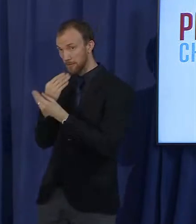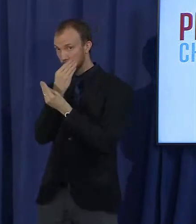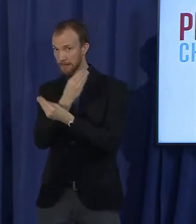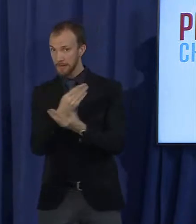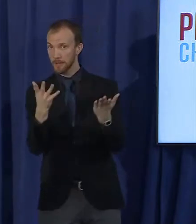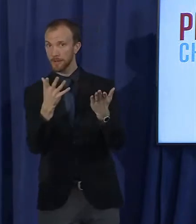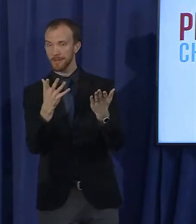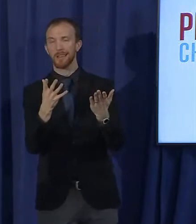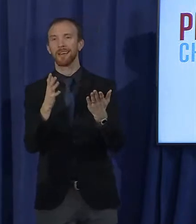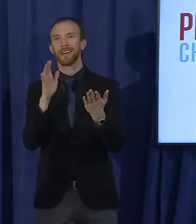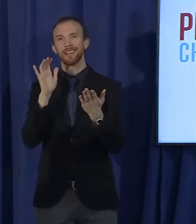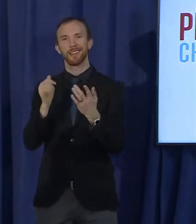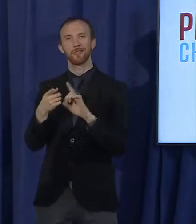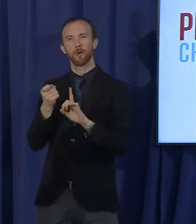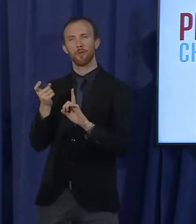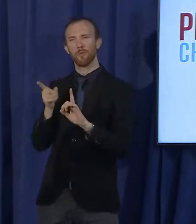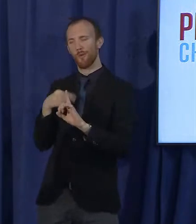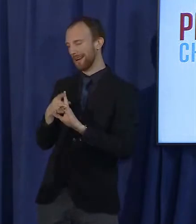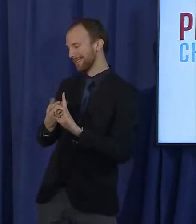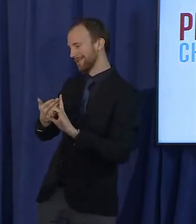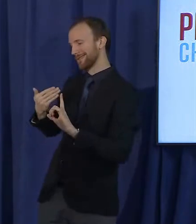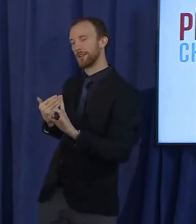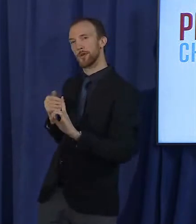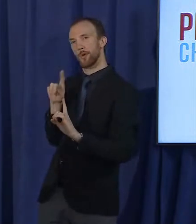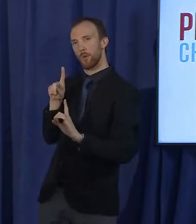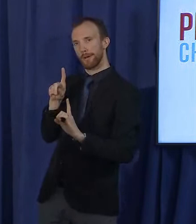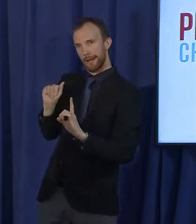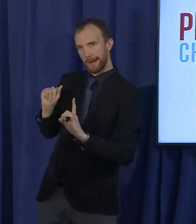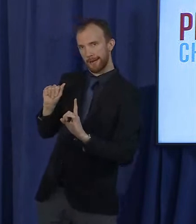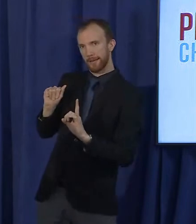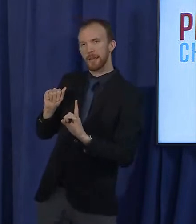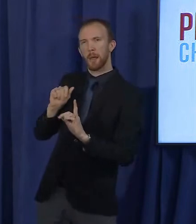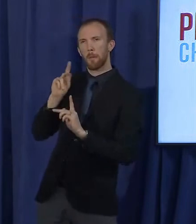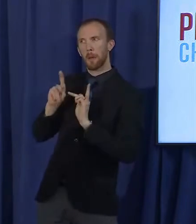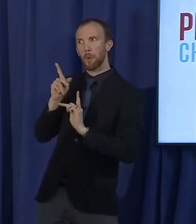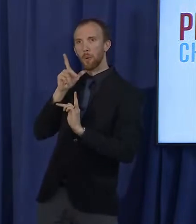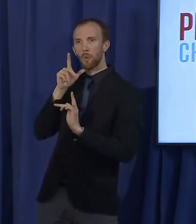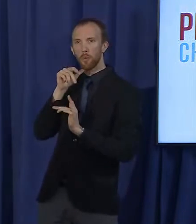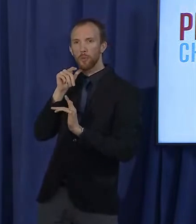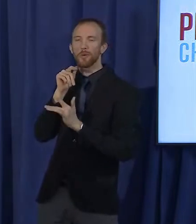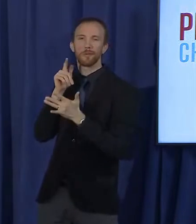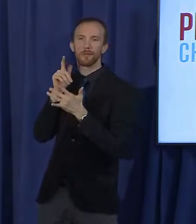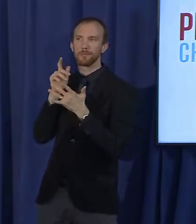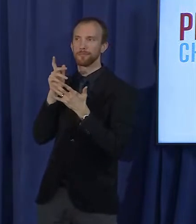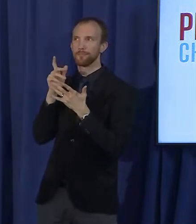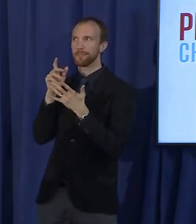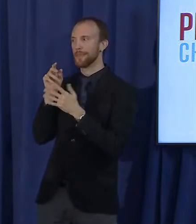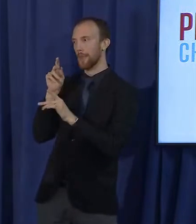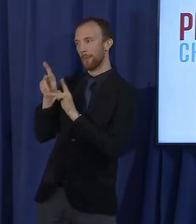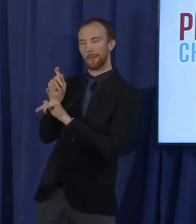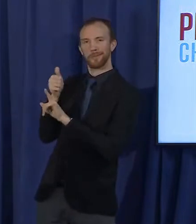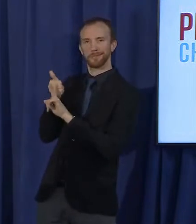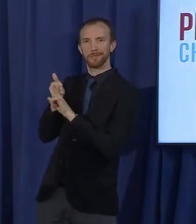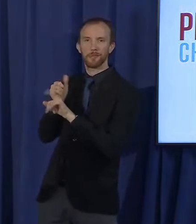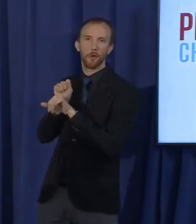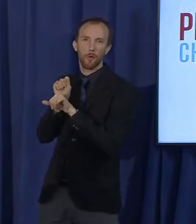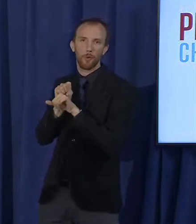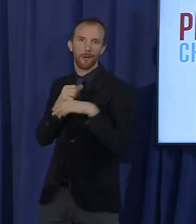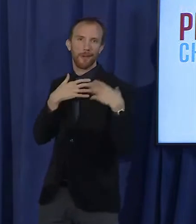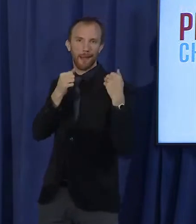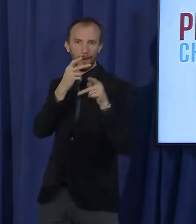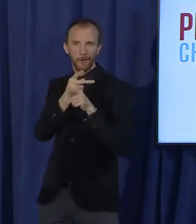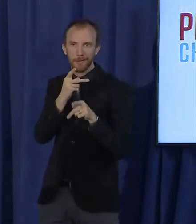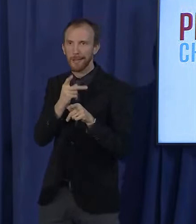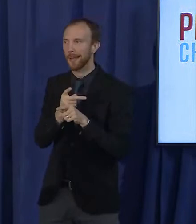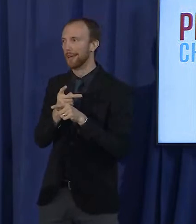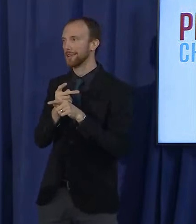phase 1A, meaning all of our vaccine had gone to healthcare workers and people living in long-term care facilities. With our move into 1B,